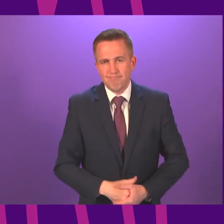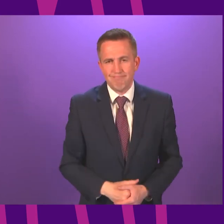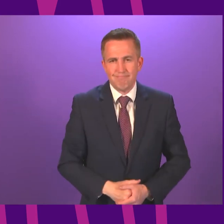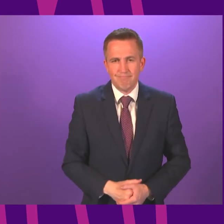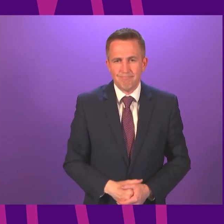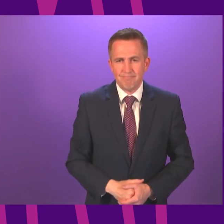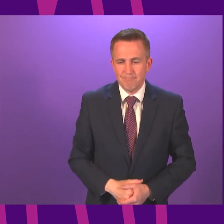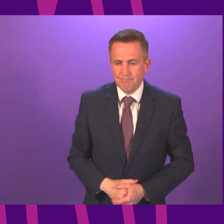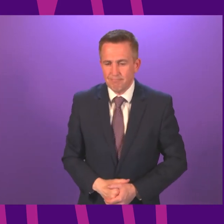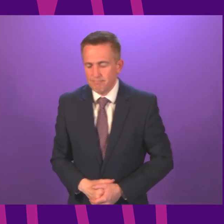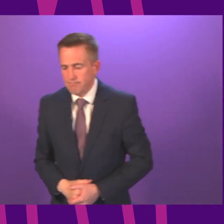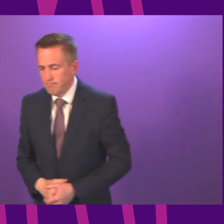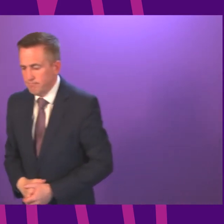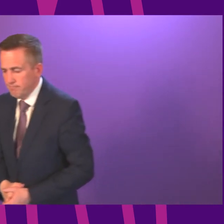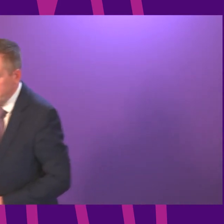Thank you.